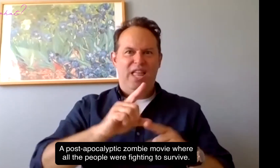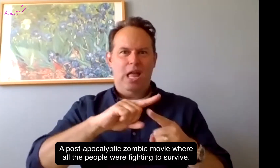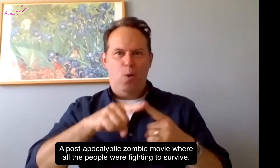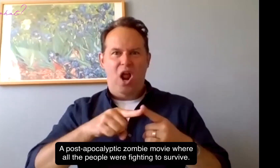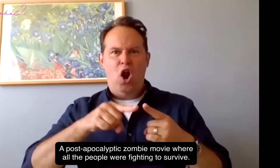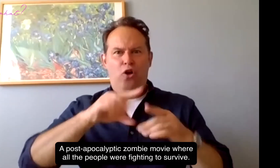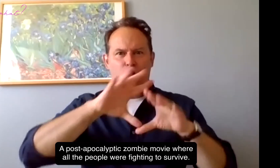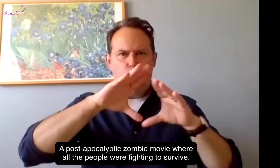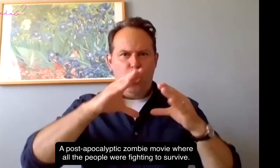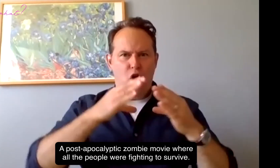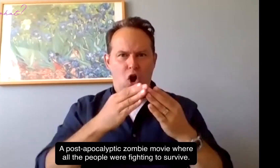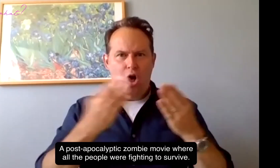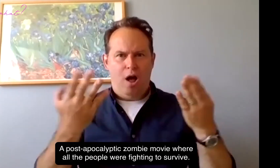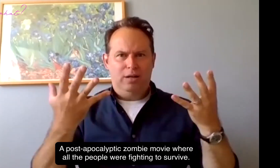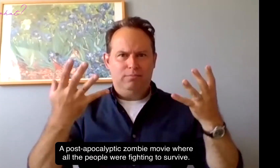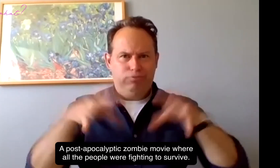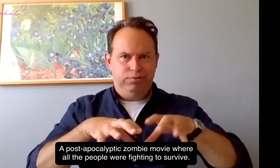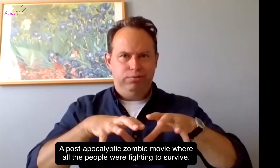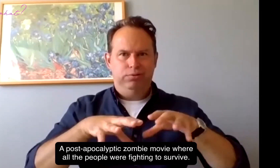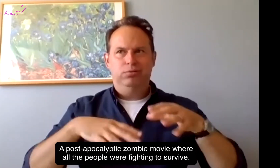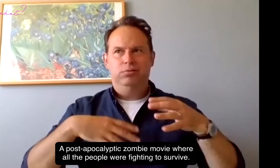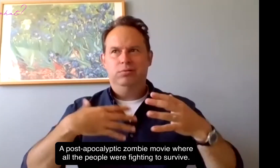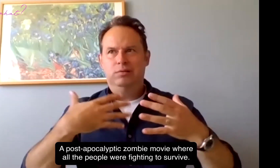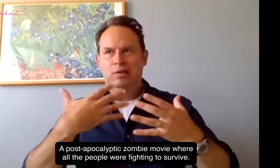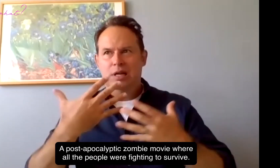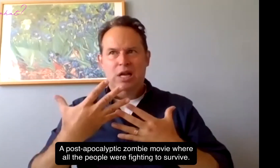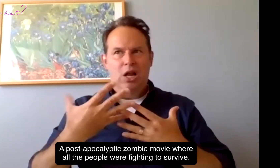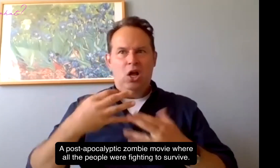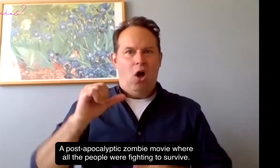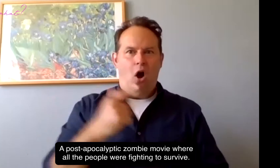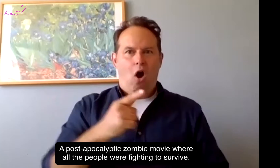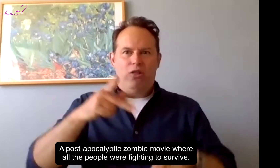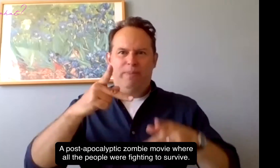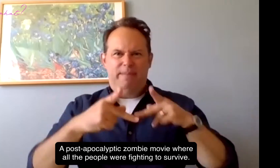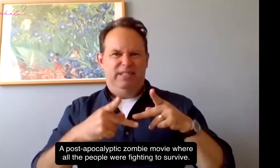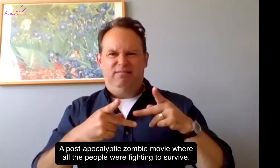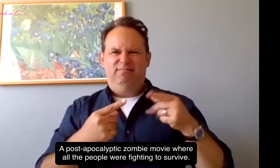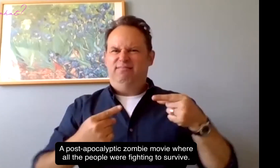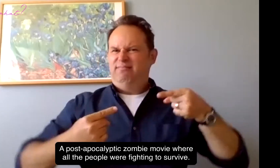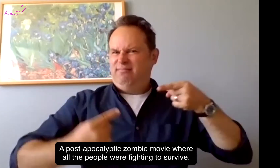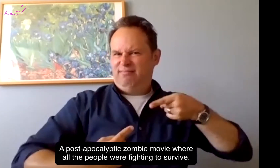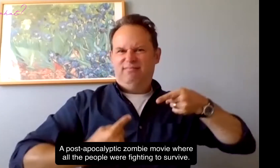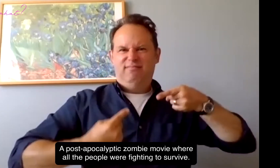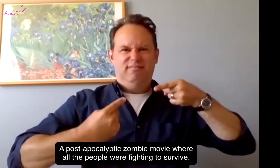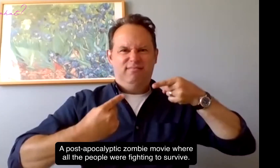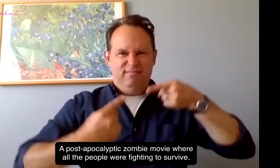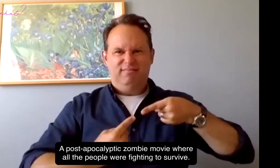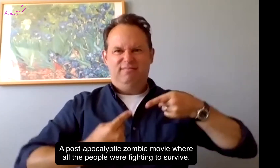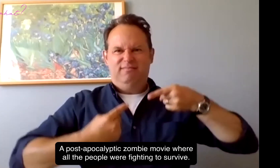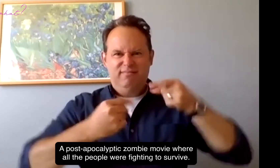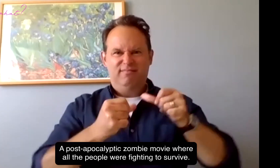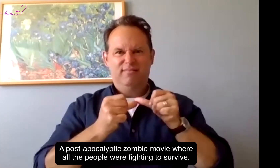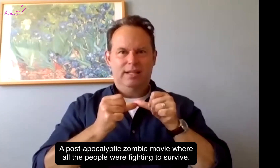post-apocalyptic zombie movie where all the people were fighting to survive.